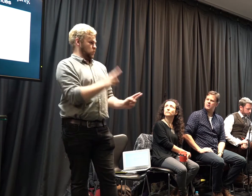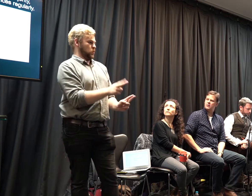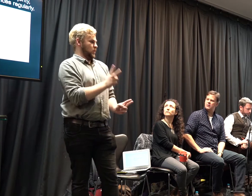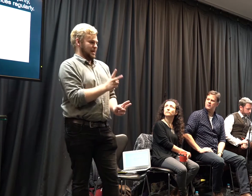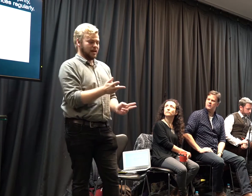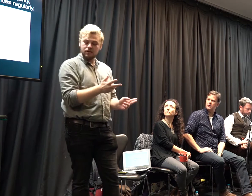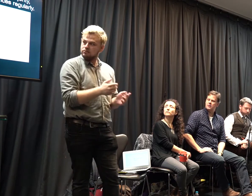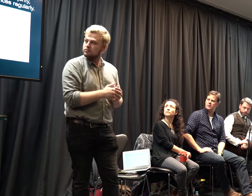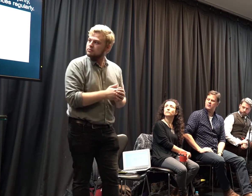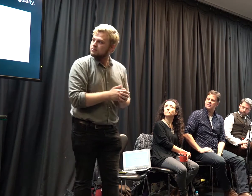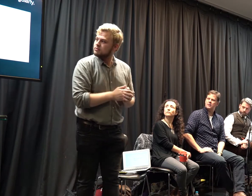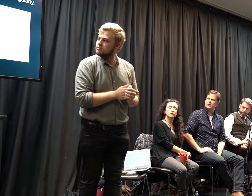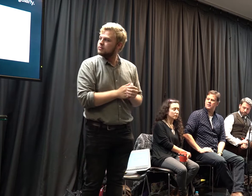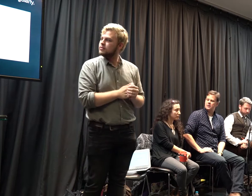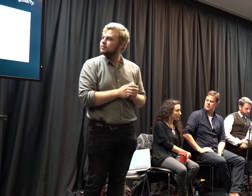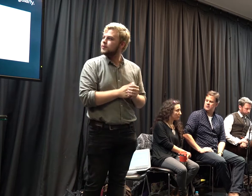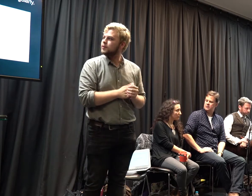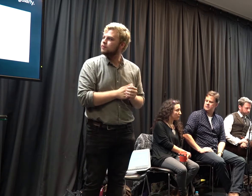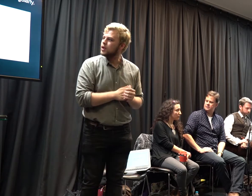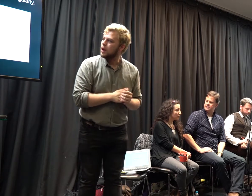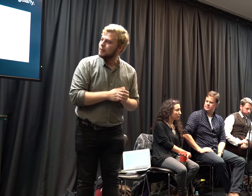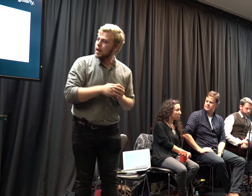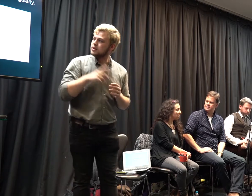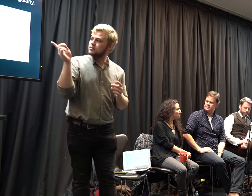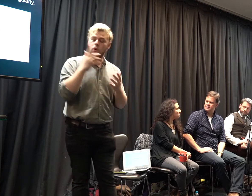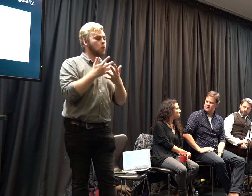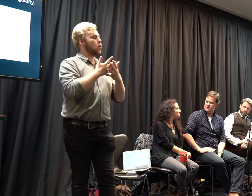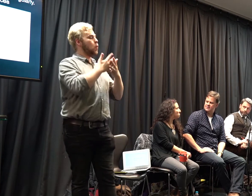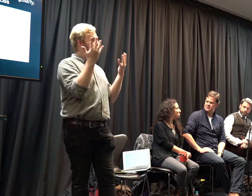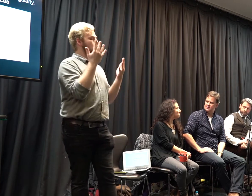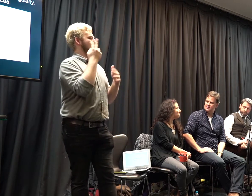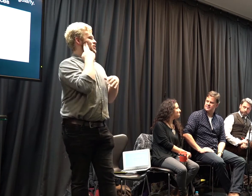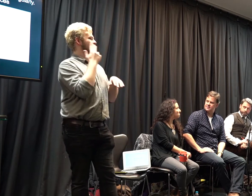Not many go to BSL interpreted performances.